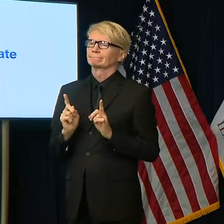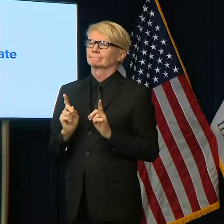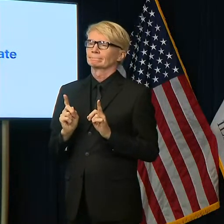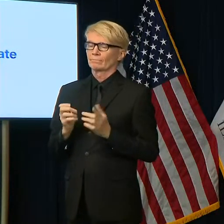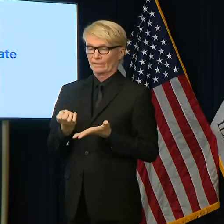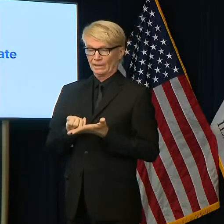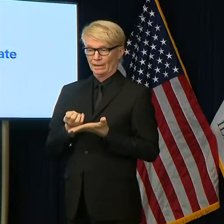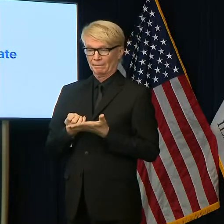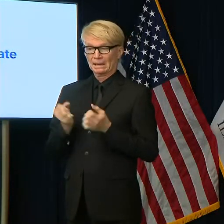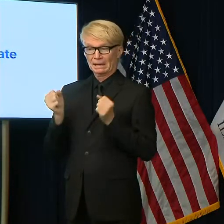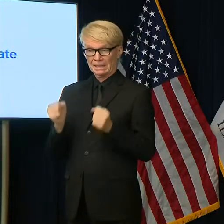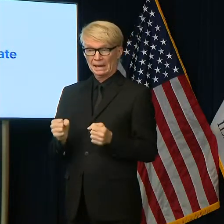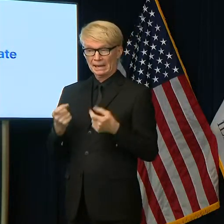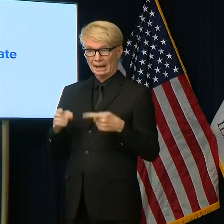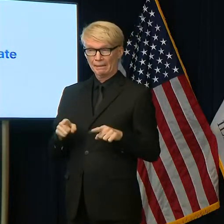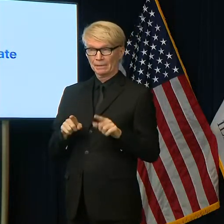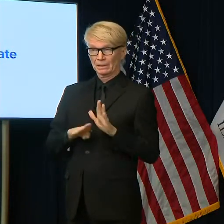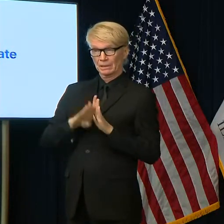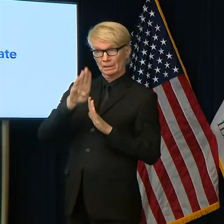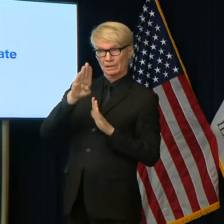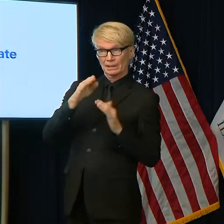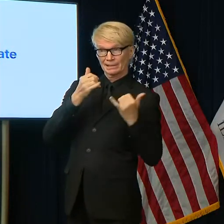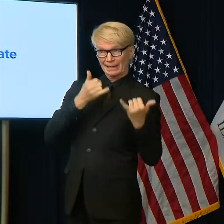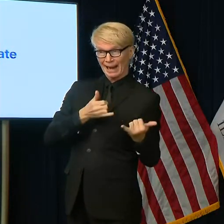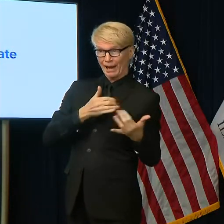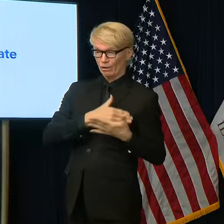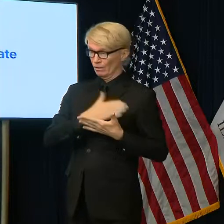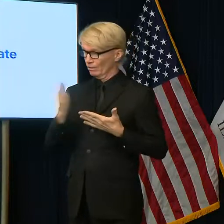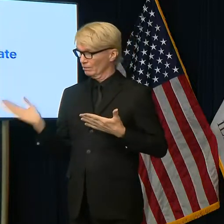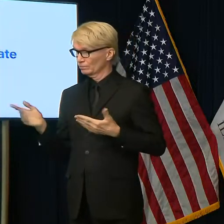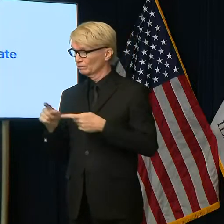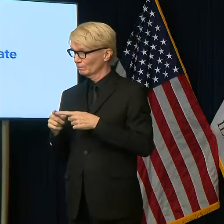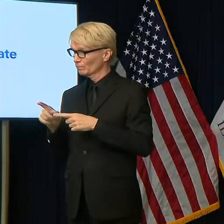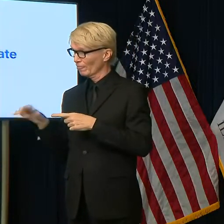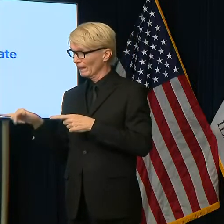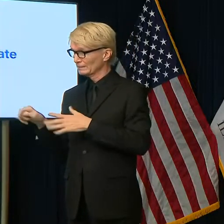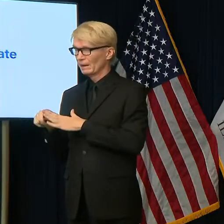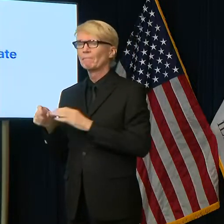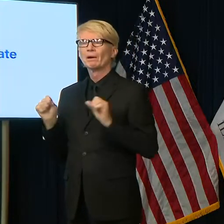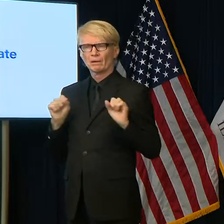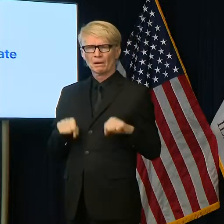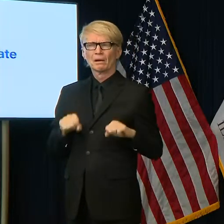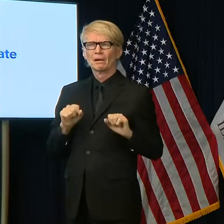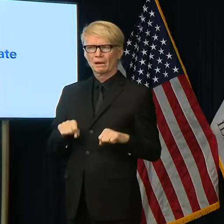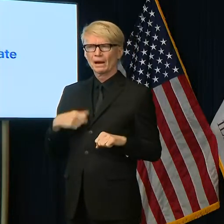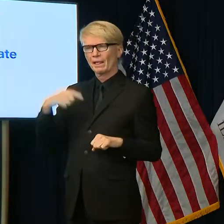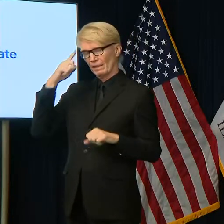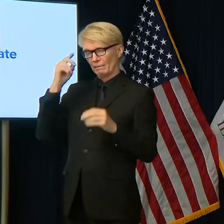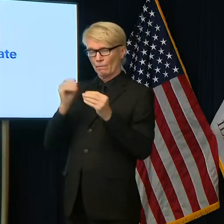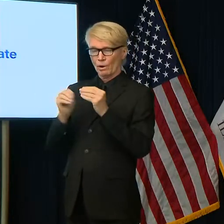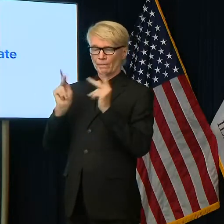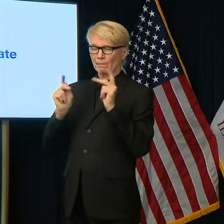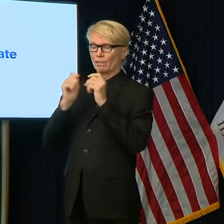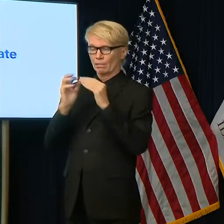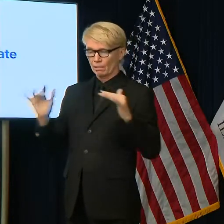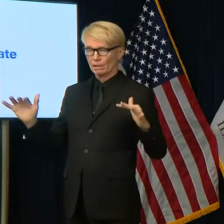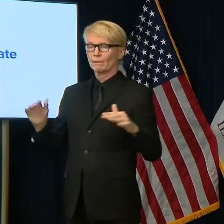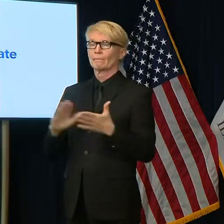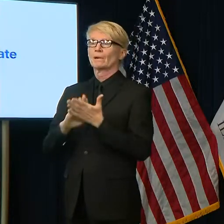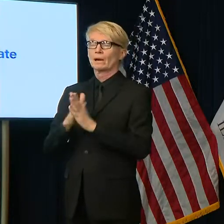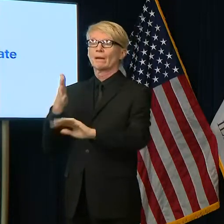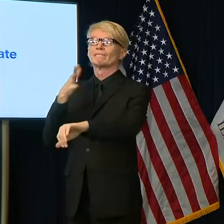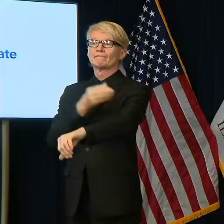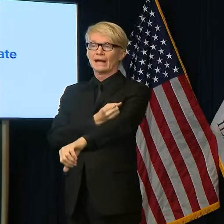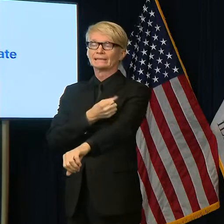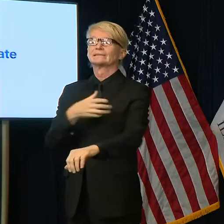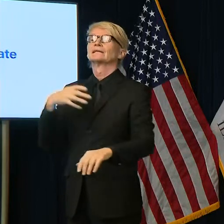some economic recovery between now and then. As more and more people get vaccinated, and I think the economy will be easier for us